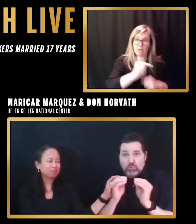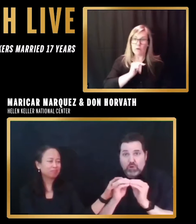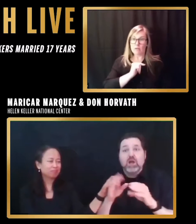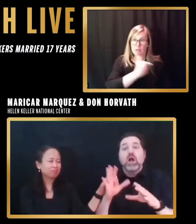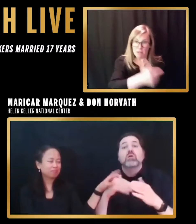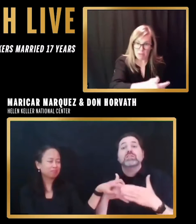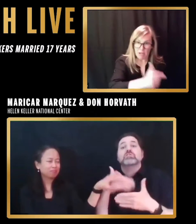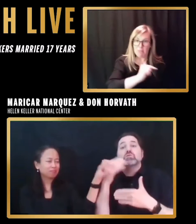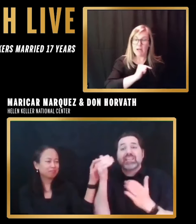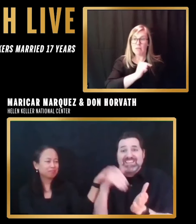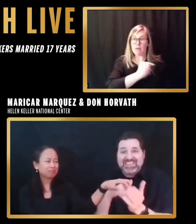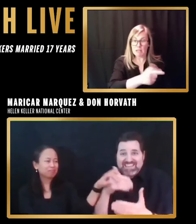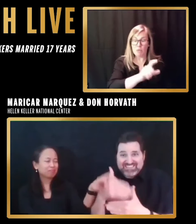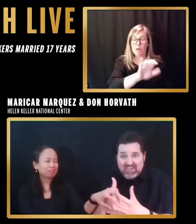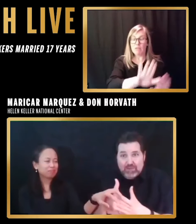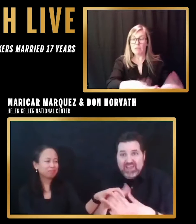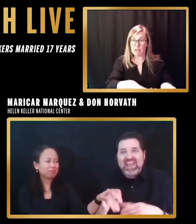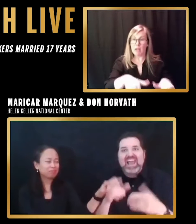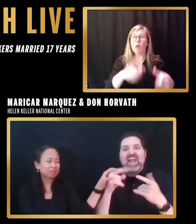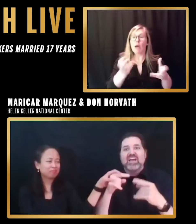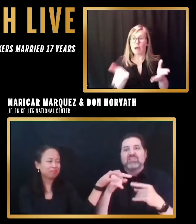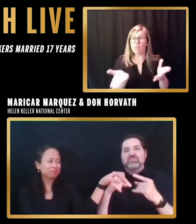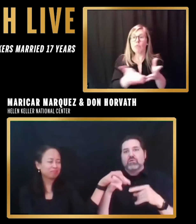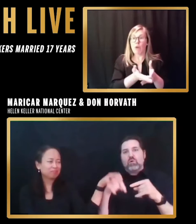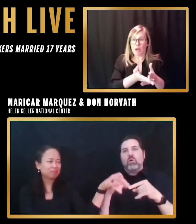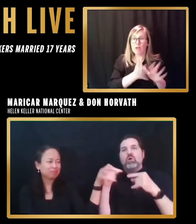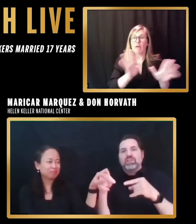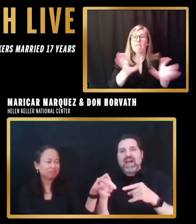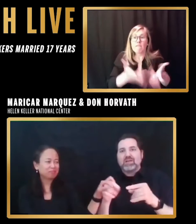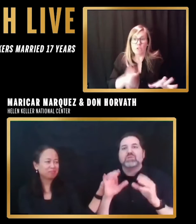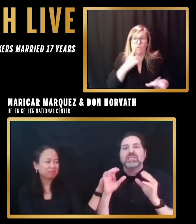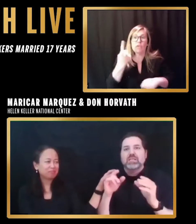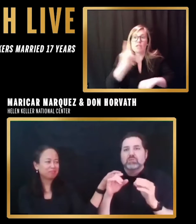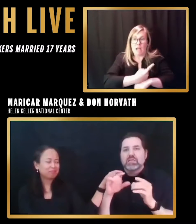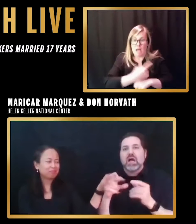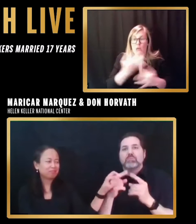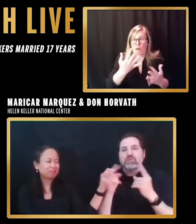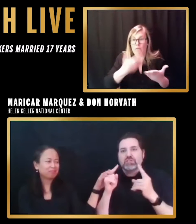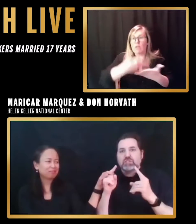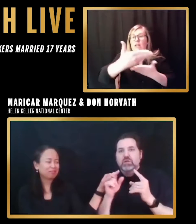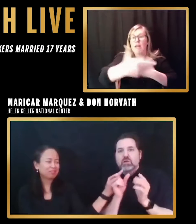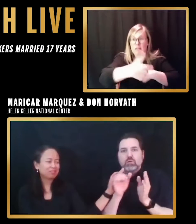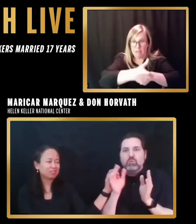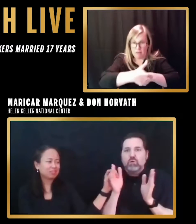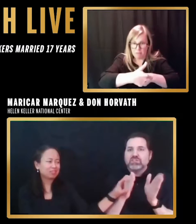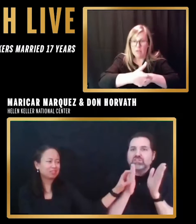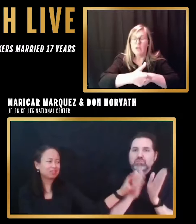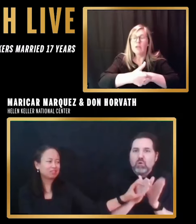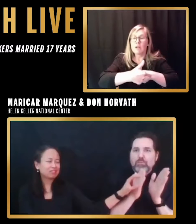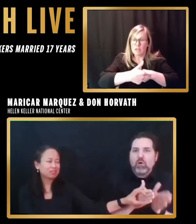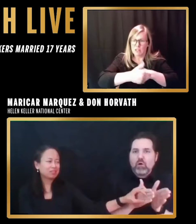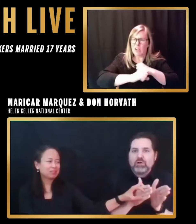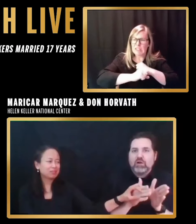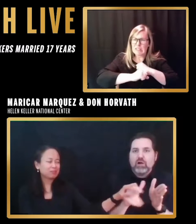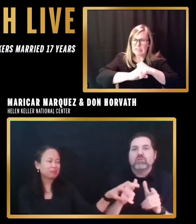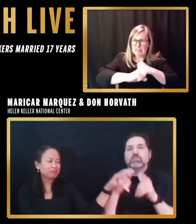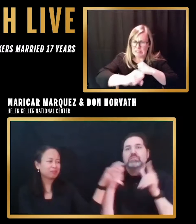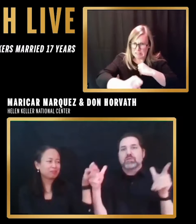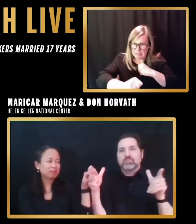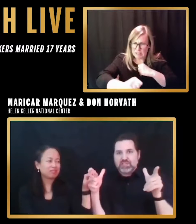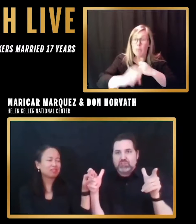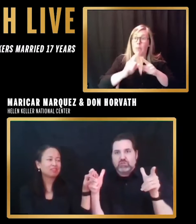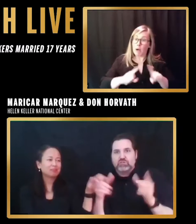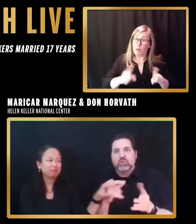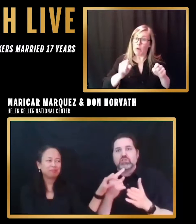No more. Let's do it again the next time. And for all of that, we accomplished one small part of the